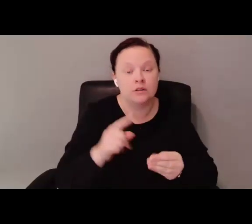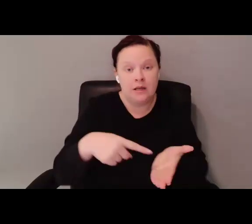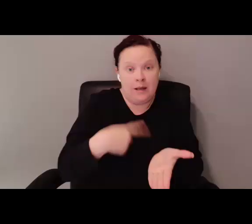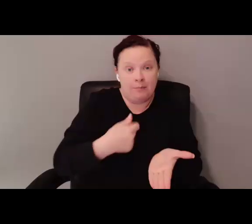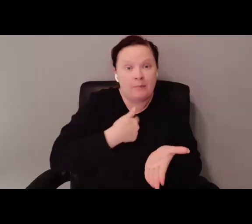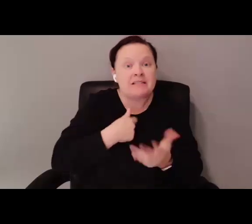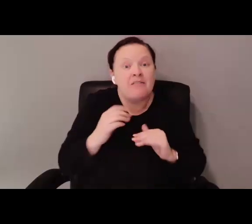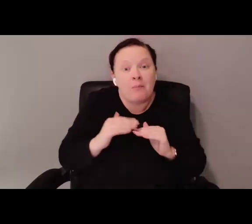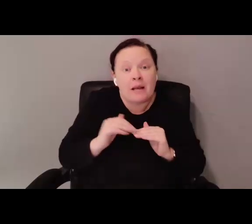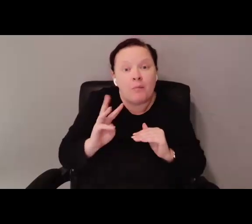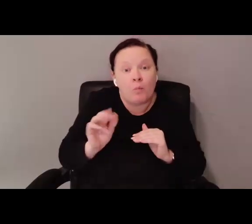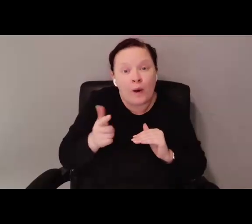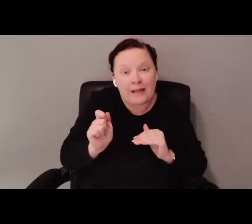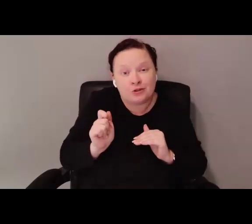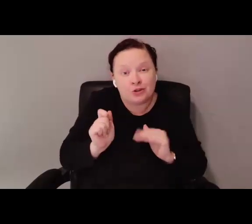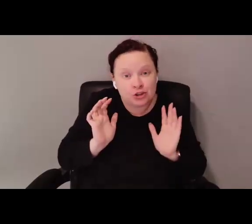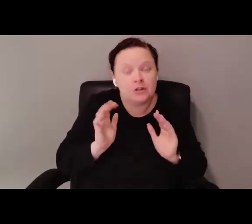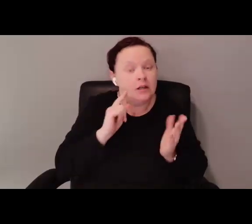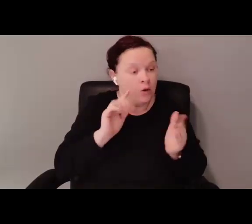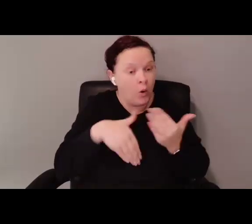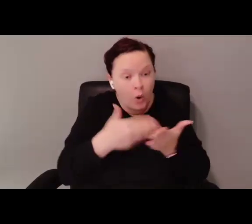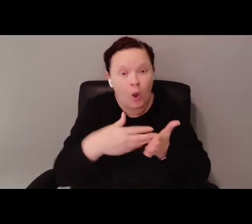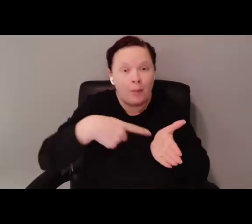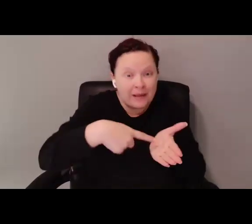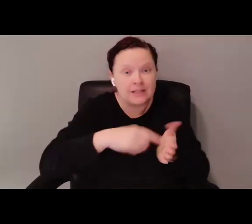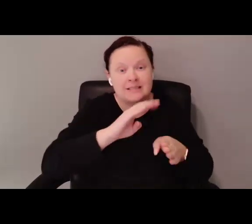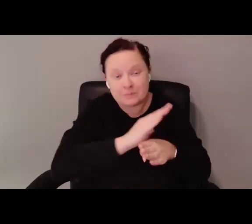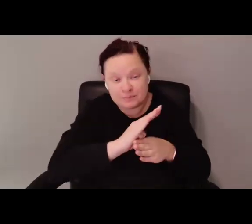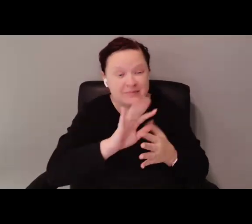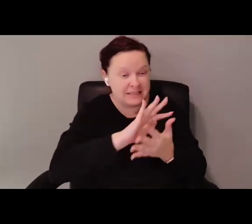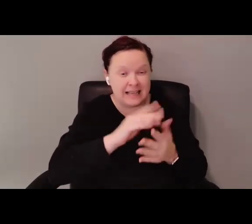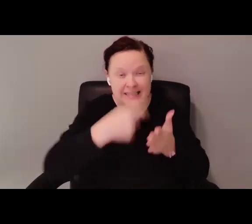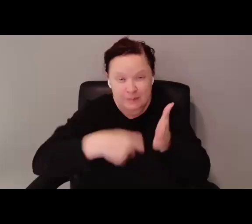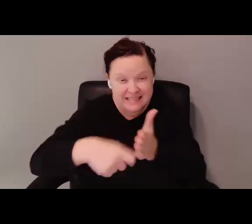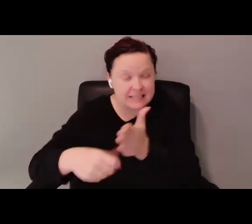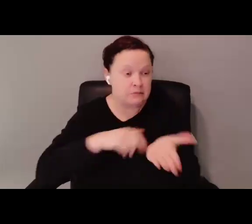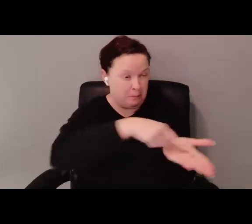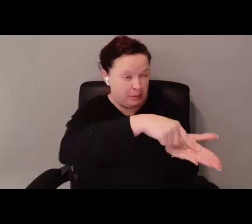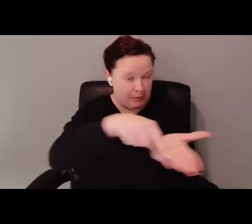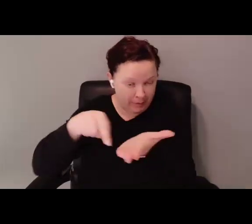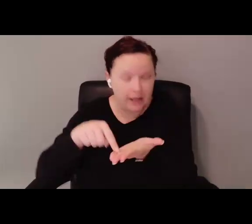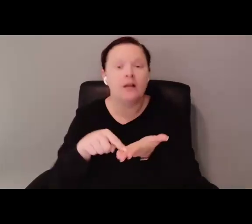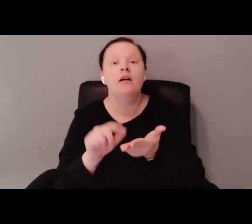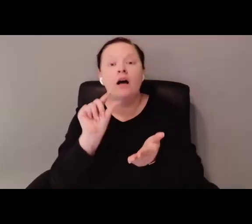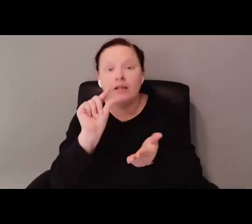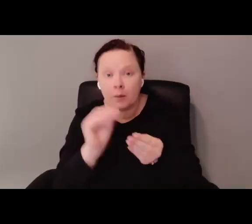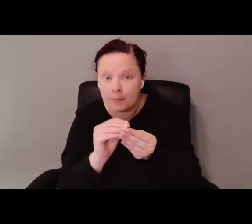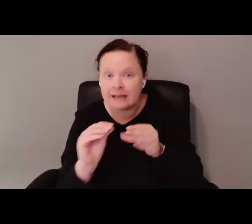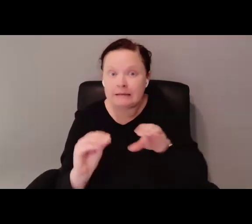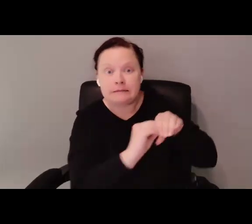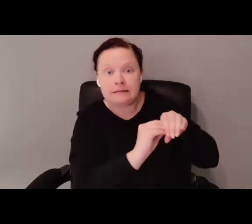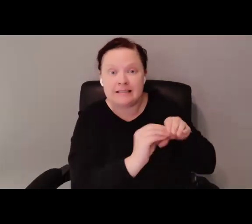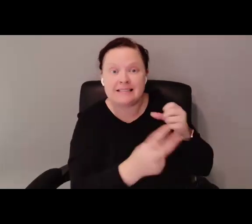minimum wage after I pay all of my business expenses and put a little bit in savings or reinvest it? Can I